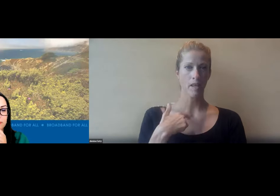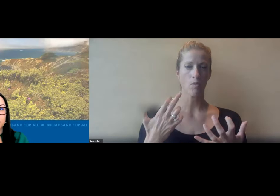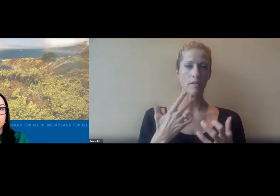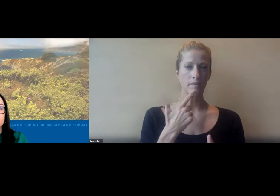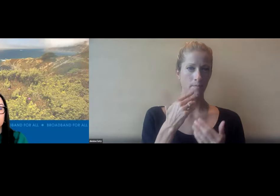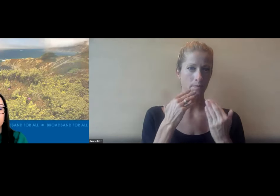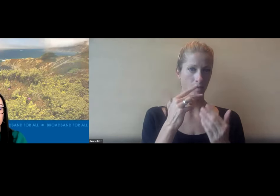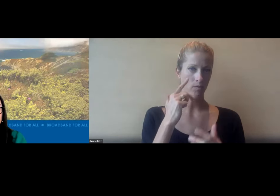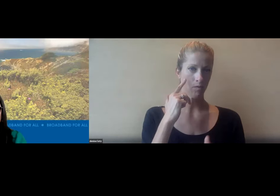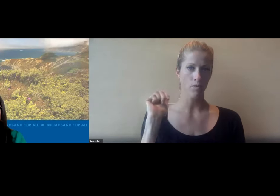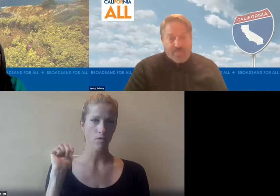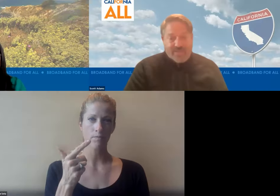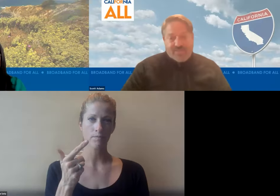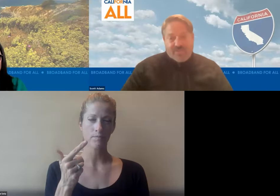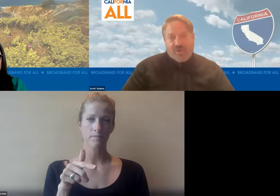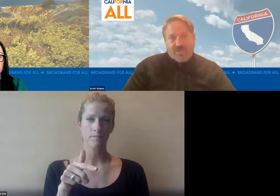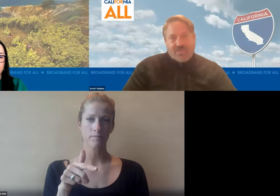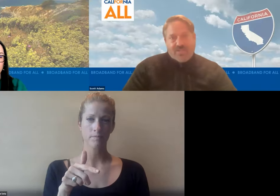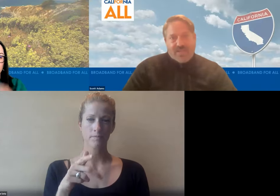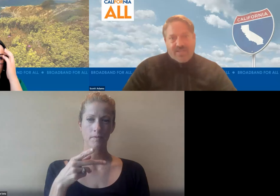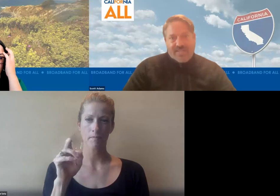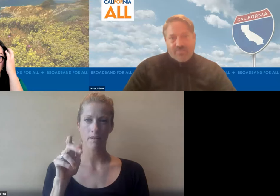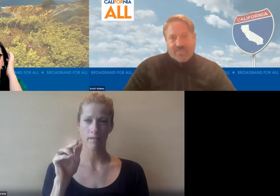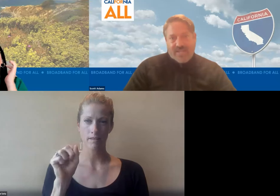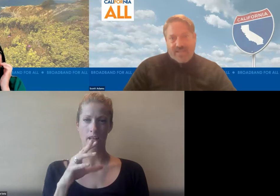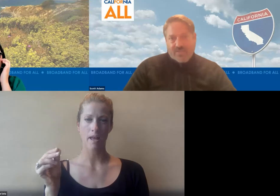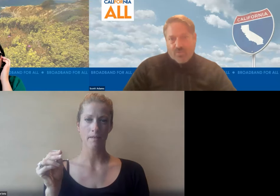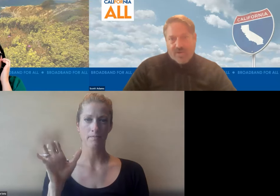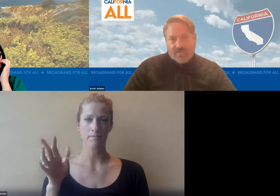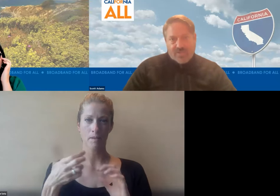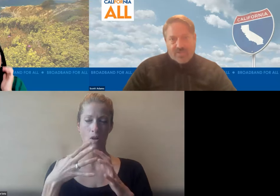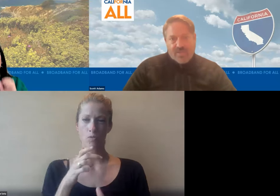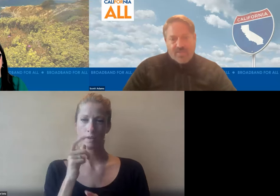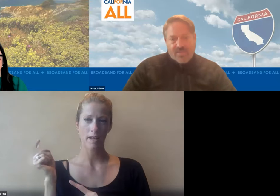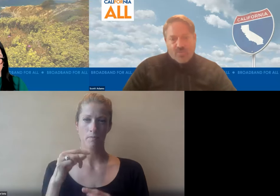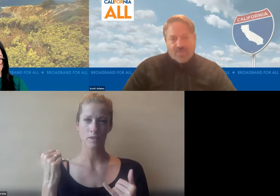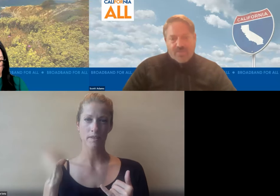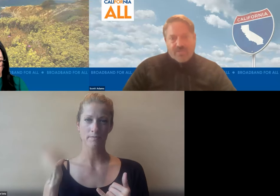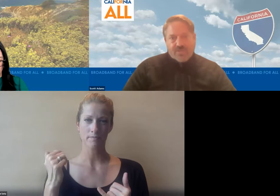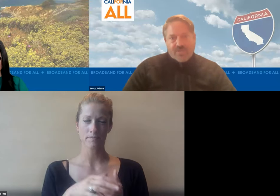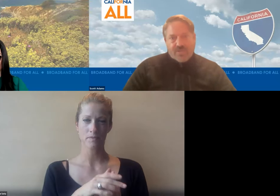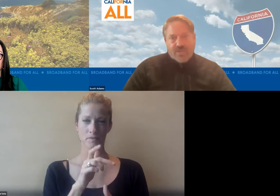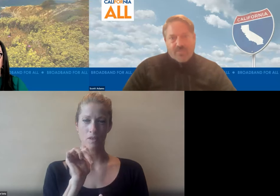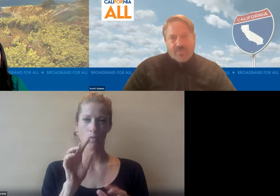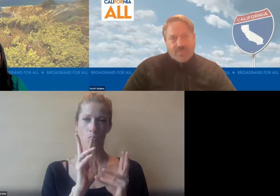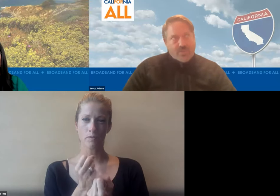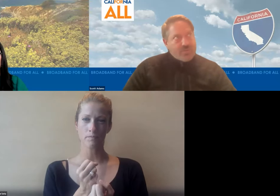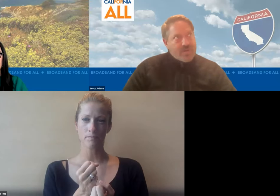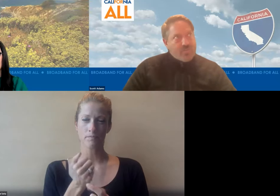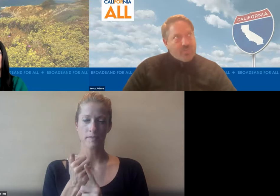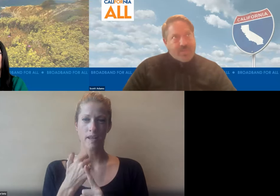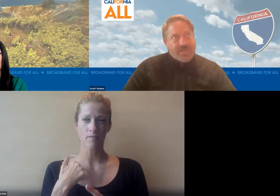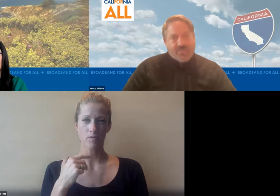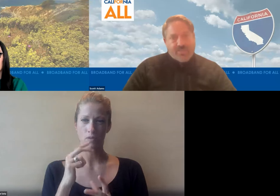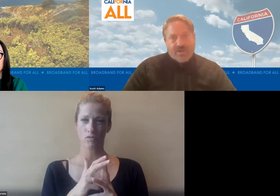thanks to all the panelists and partners that came today and throughout the workshop. There's such